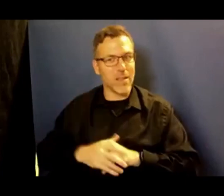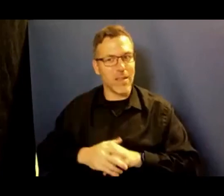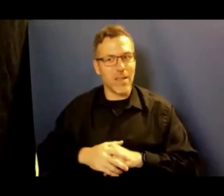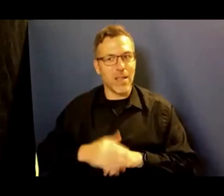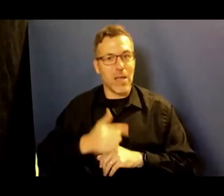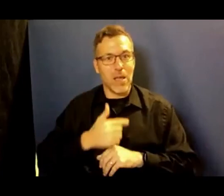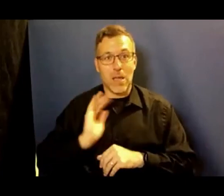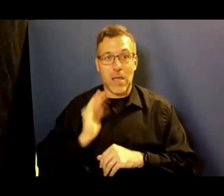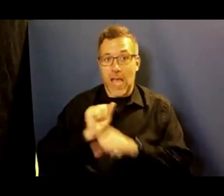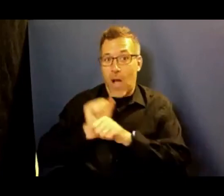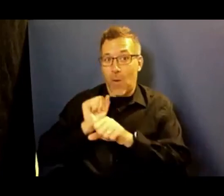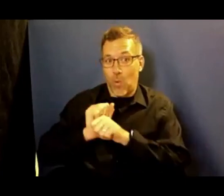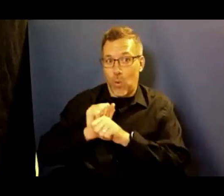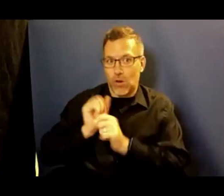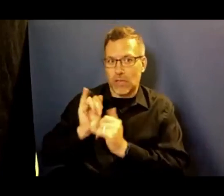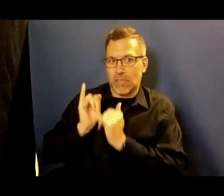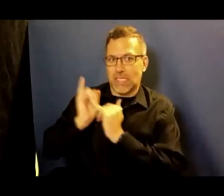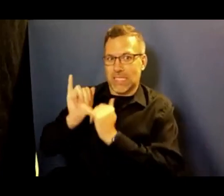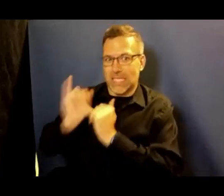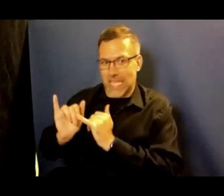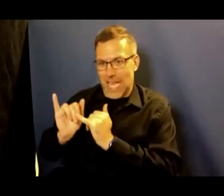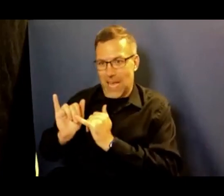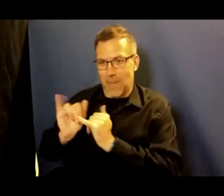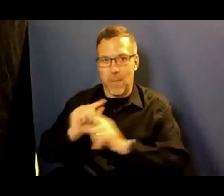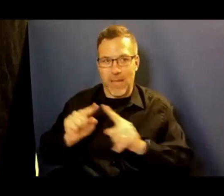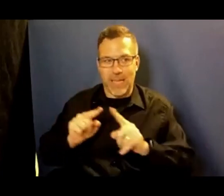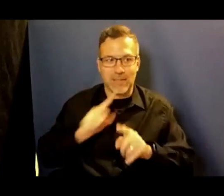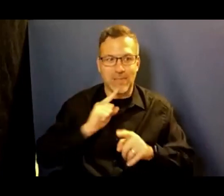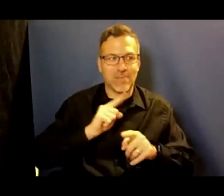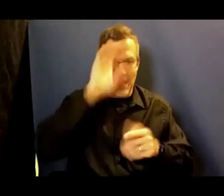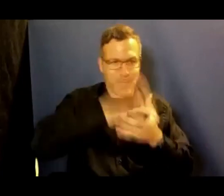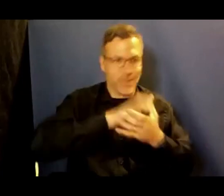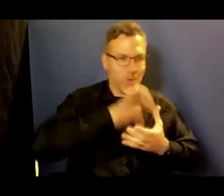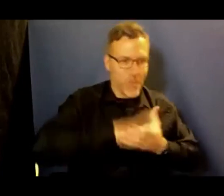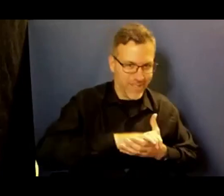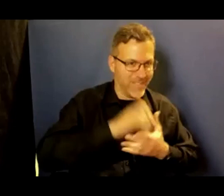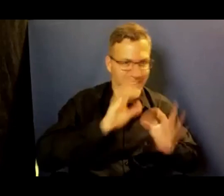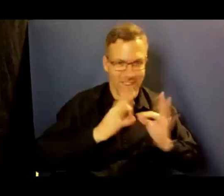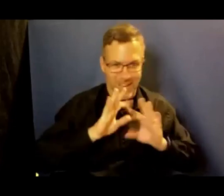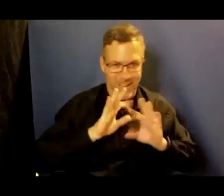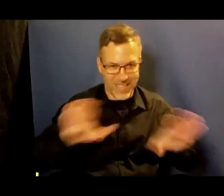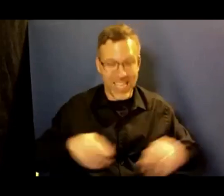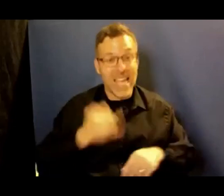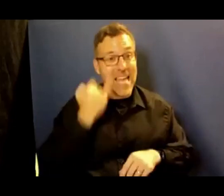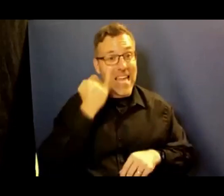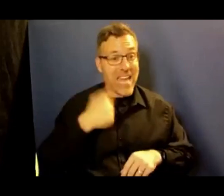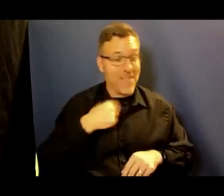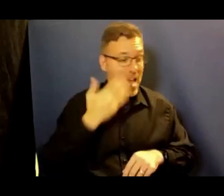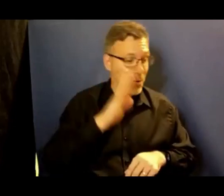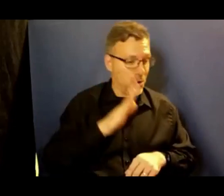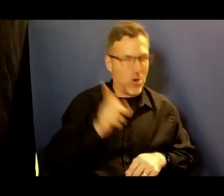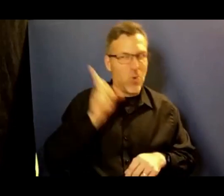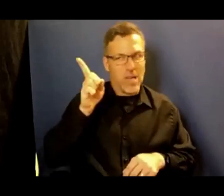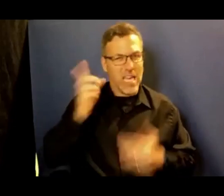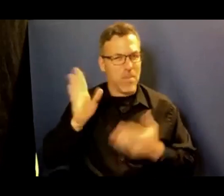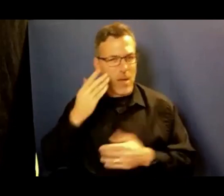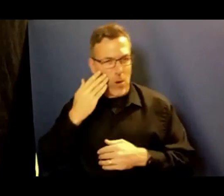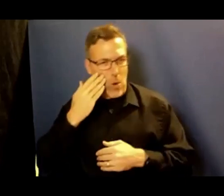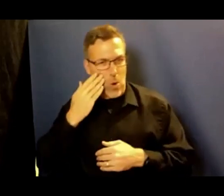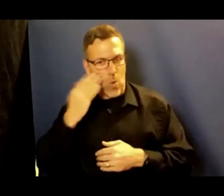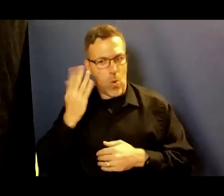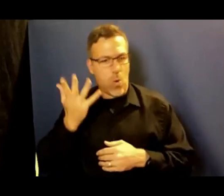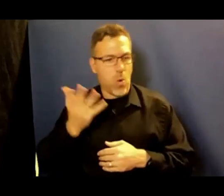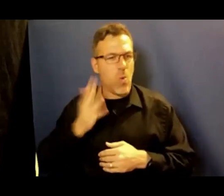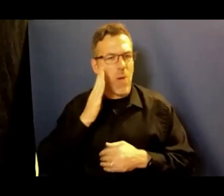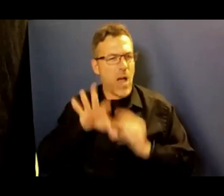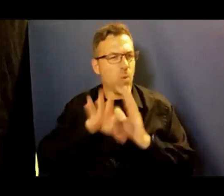by genetics. But if I don't know, he'll know, or I'll find someone who knows. We're really happy to